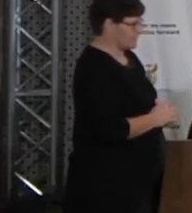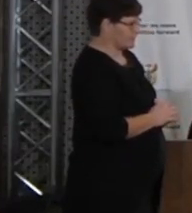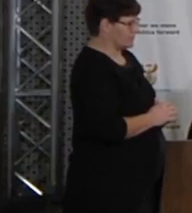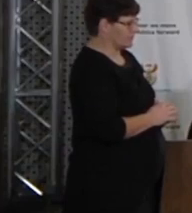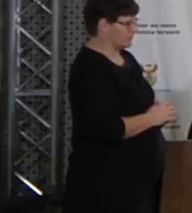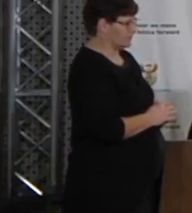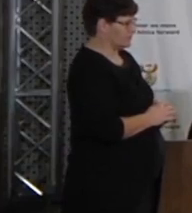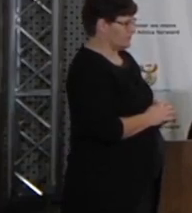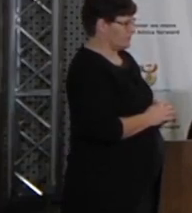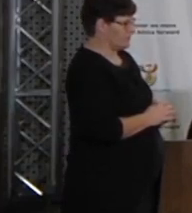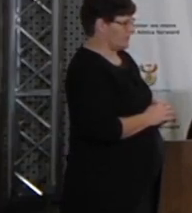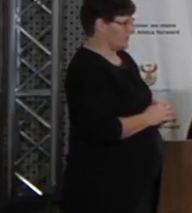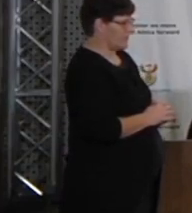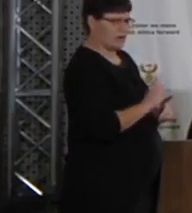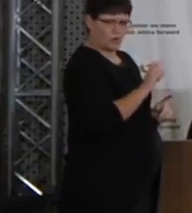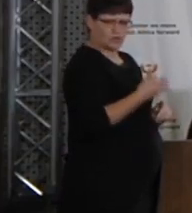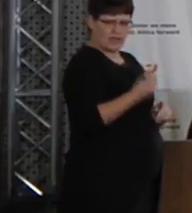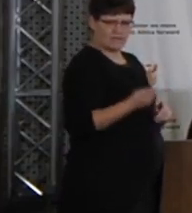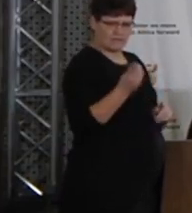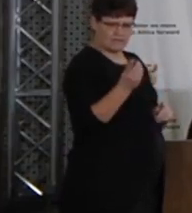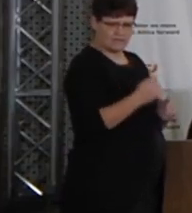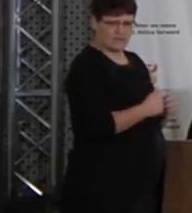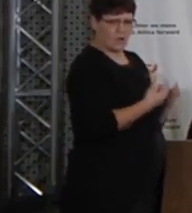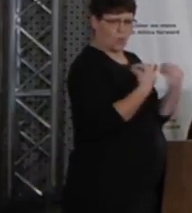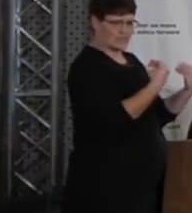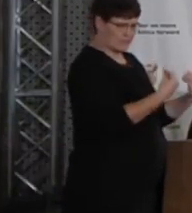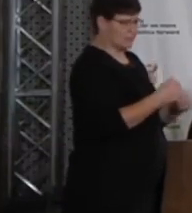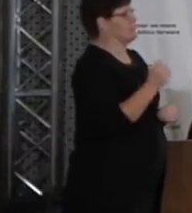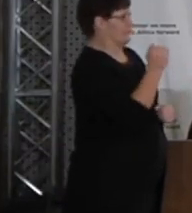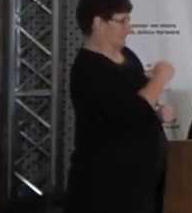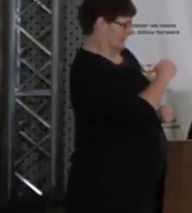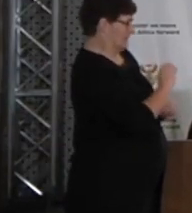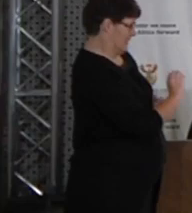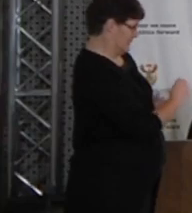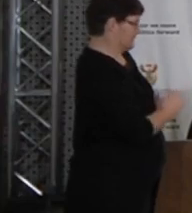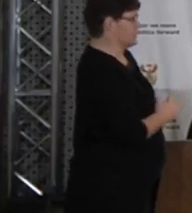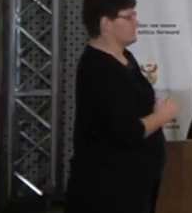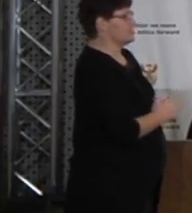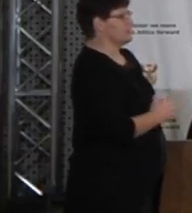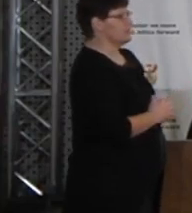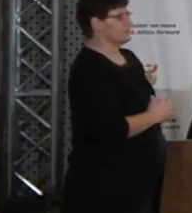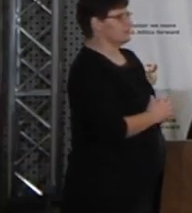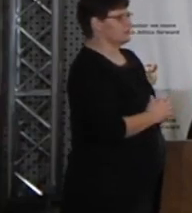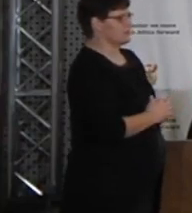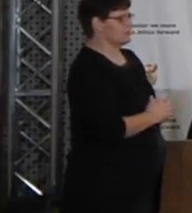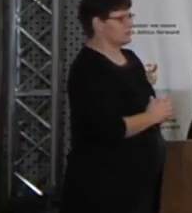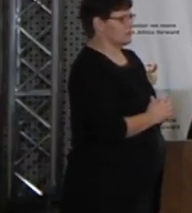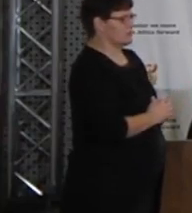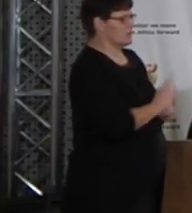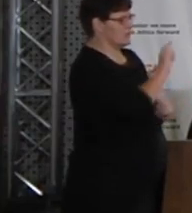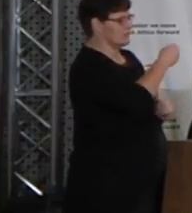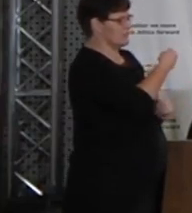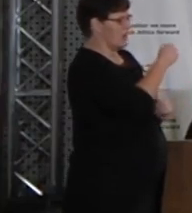Do we have a few questions from yourself, the WhatsApp group? Yes, I do. Minister, I have a few. Tabo